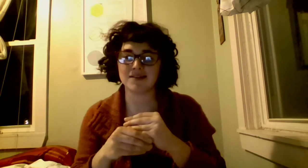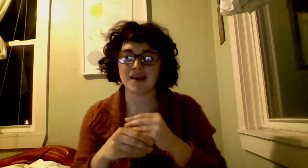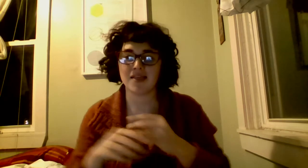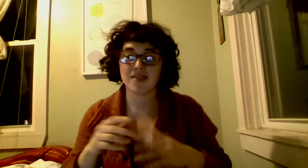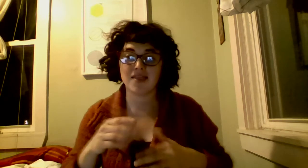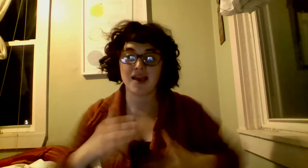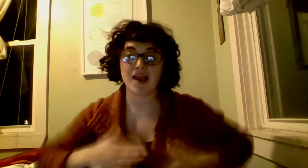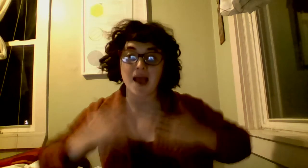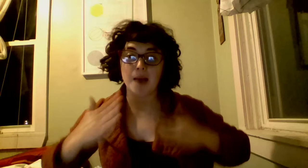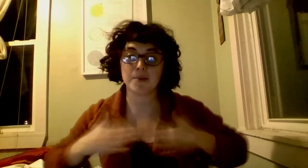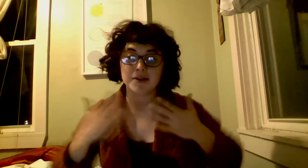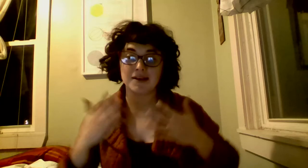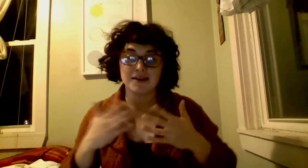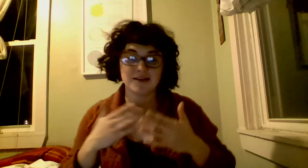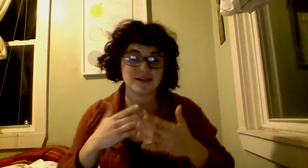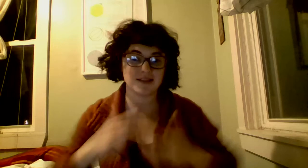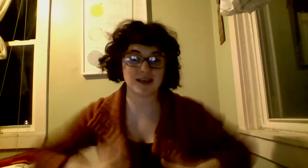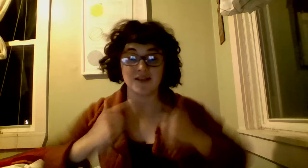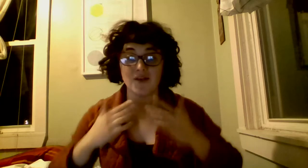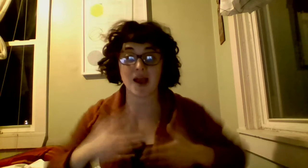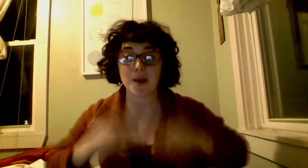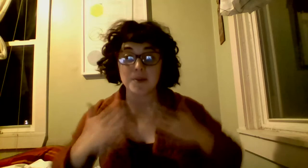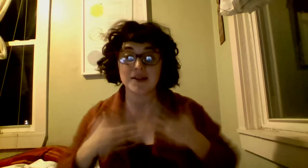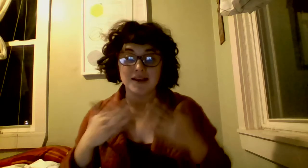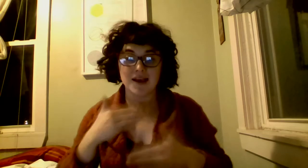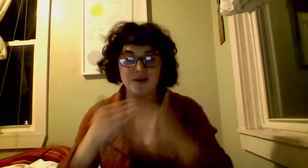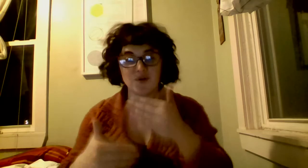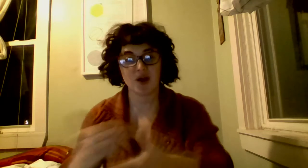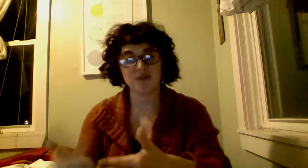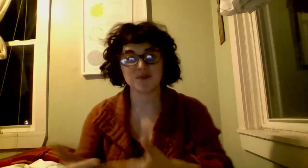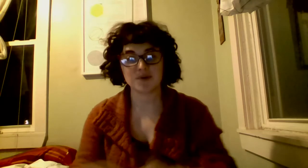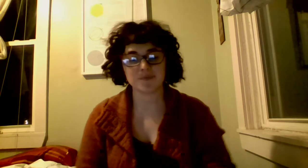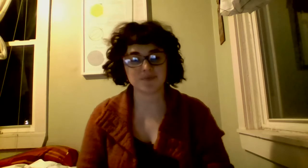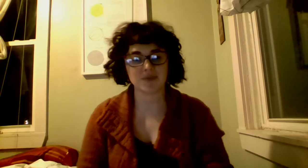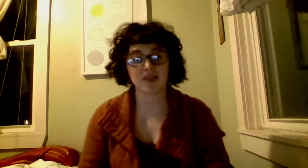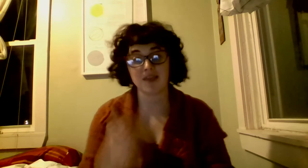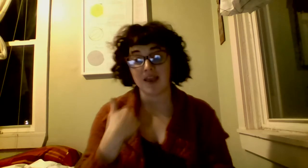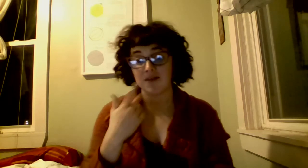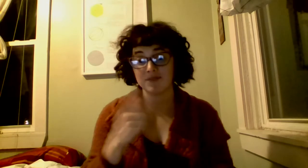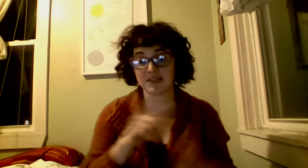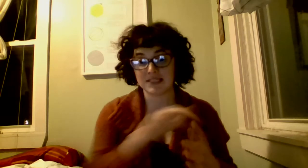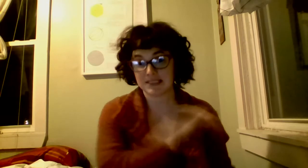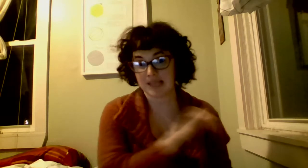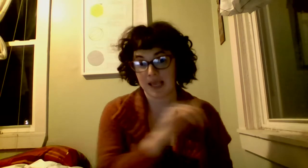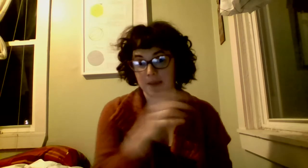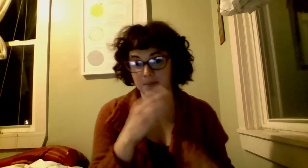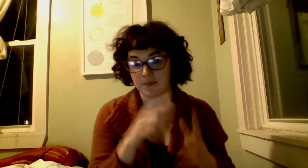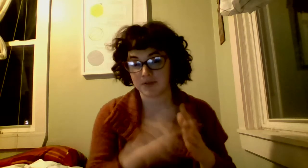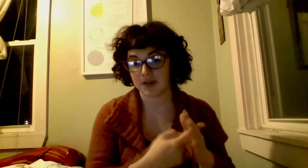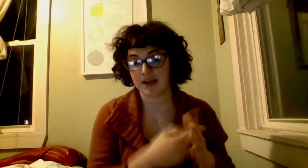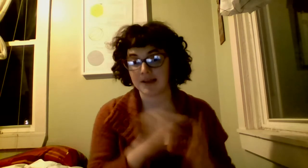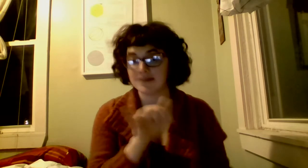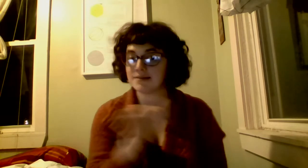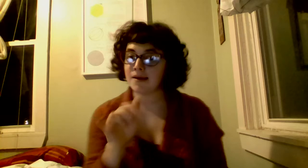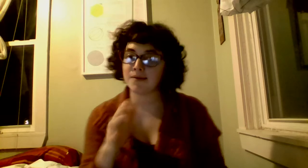formula we use. Okay, so they always have a traditional beginning and a traditional ending. You'll find that all the characters are